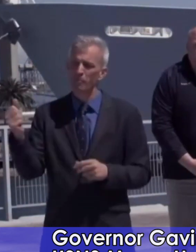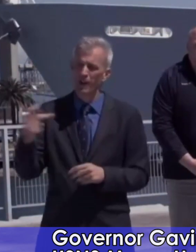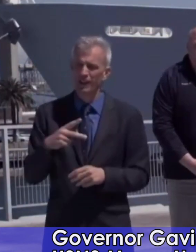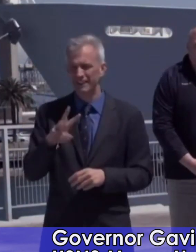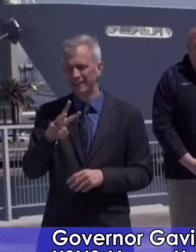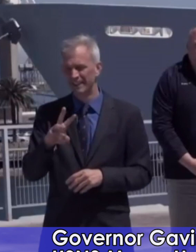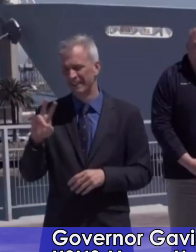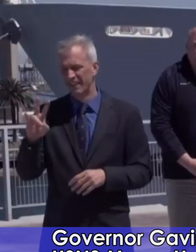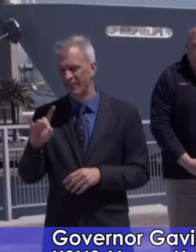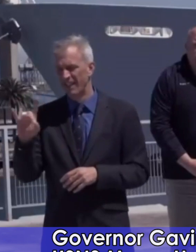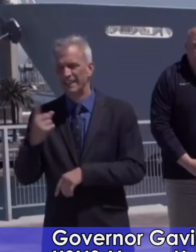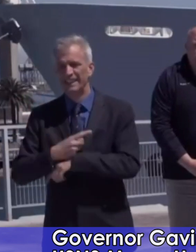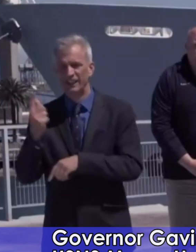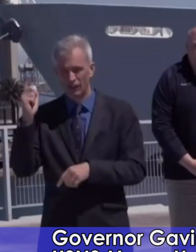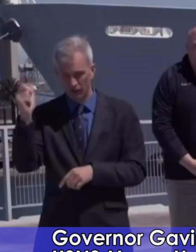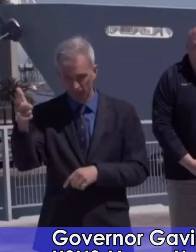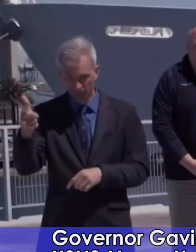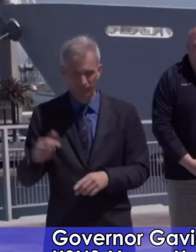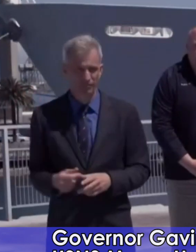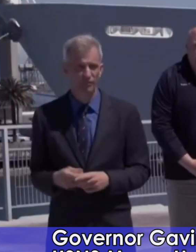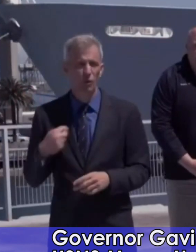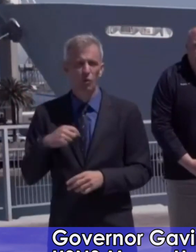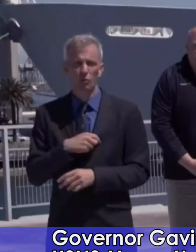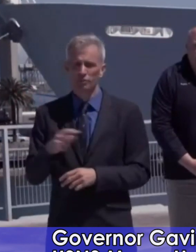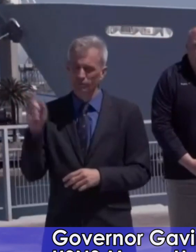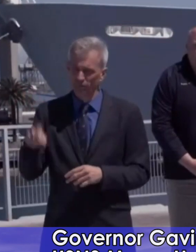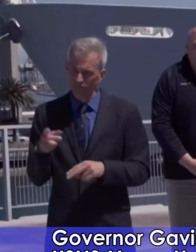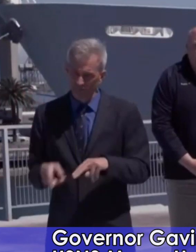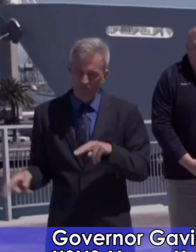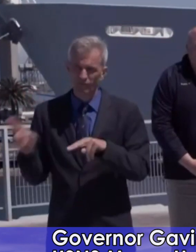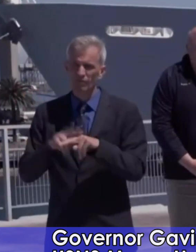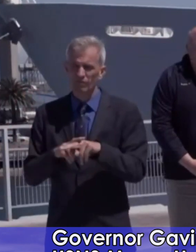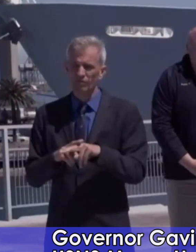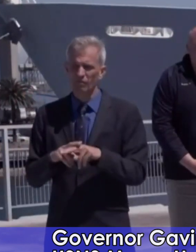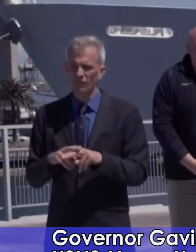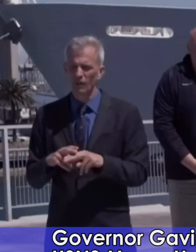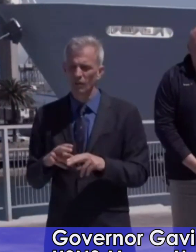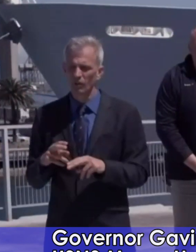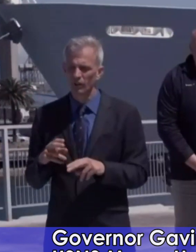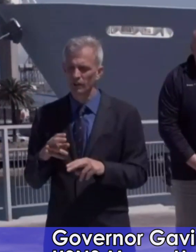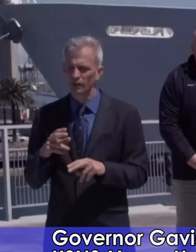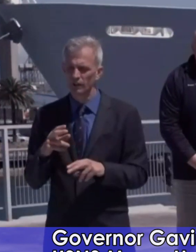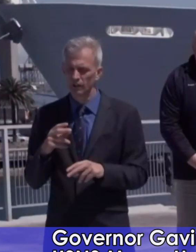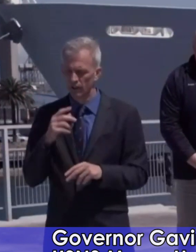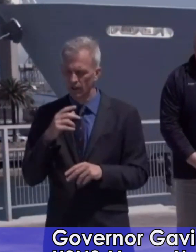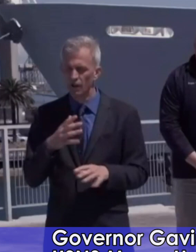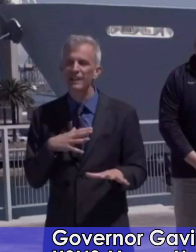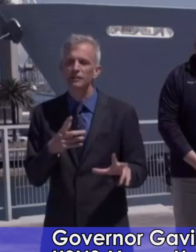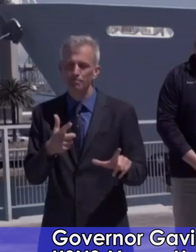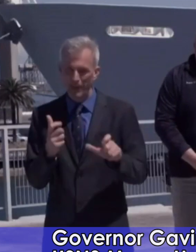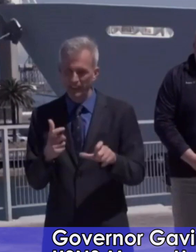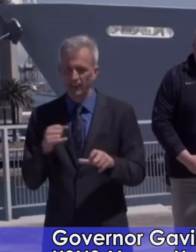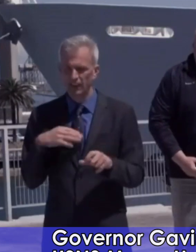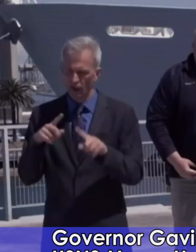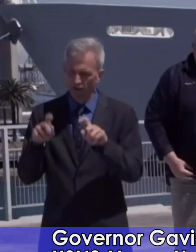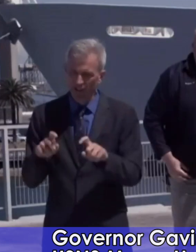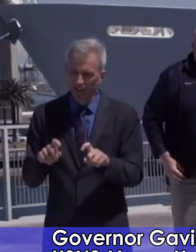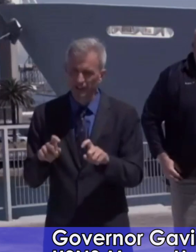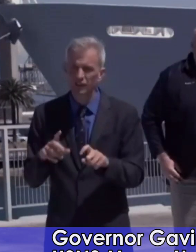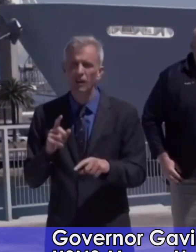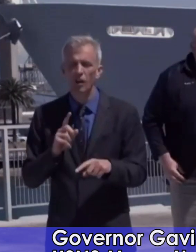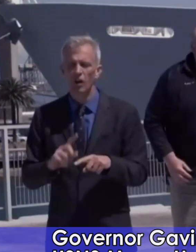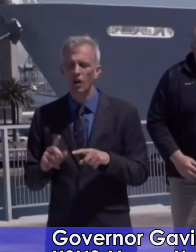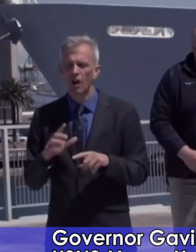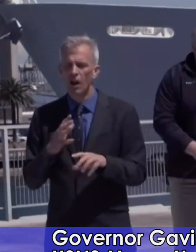7, 8 days later. We've got to increase our throughput, not only on the diagnostic side, on the testing, but ultimately getting